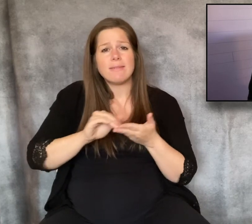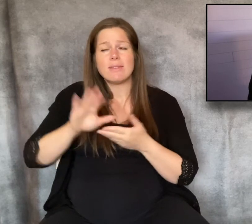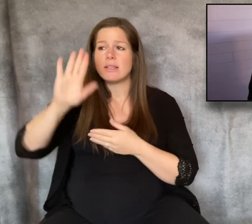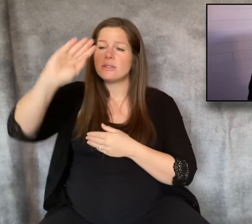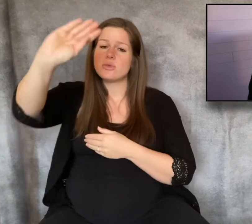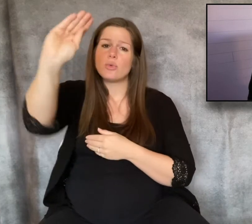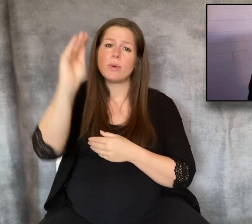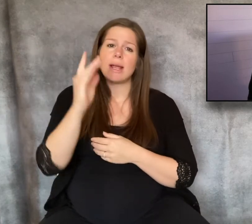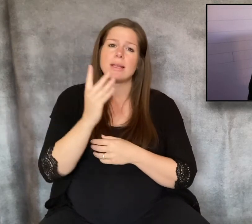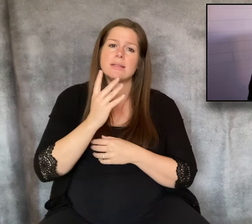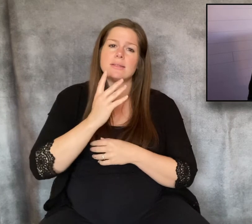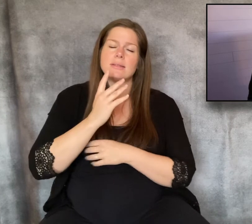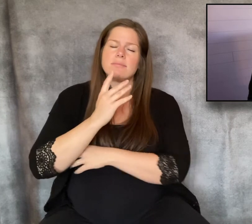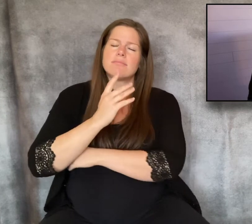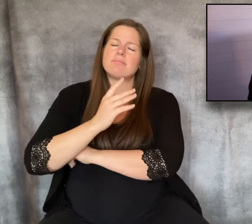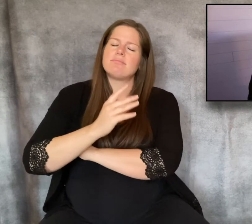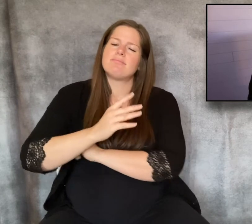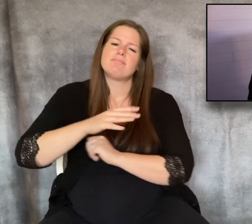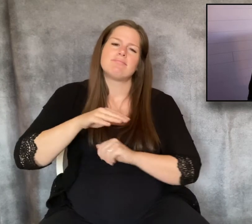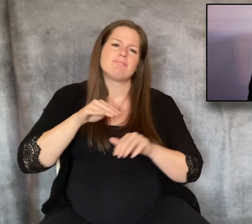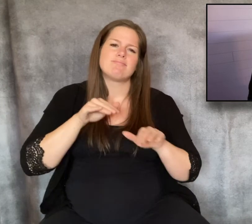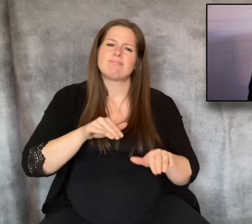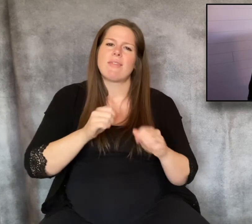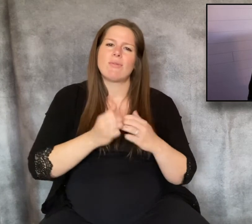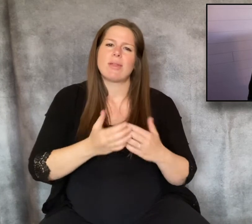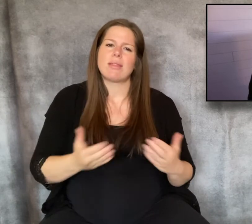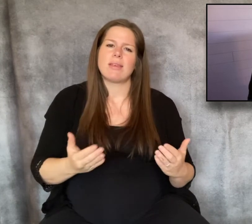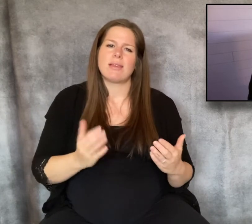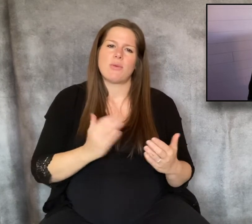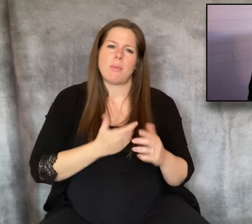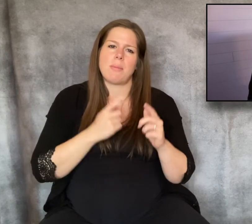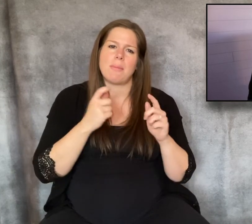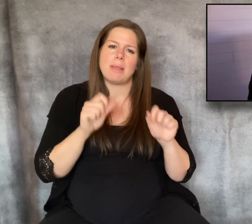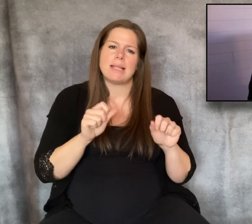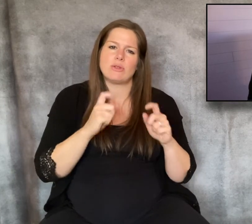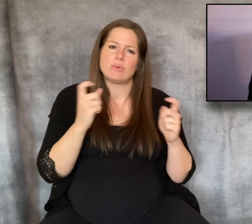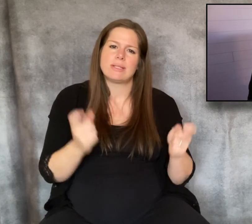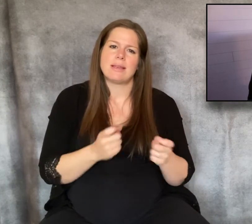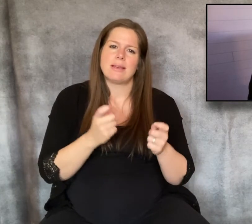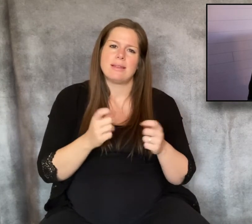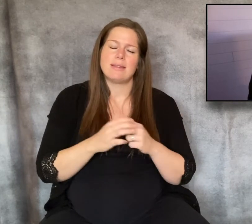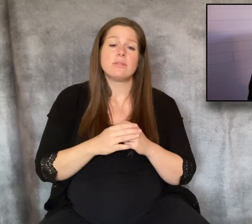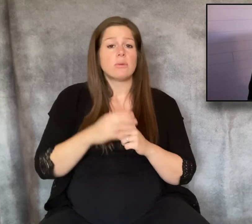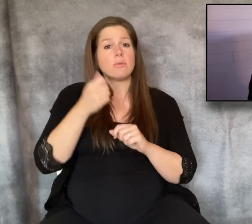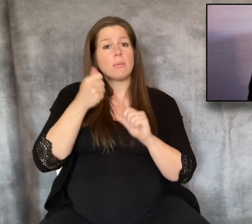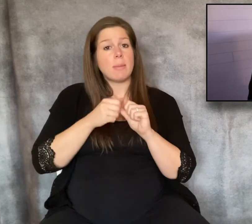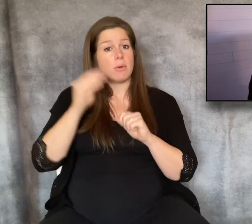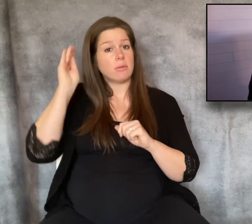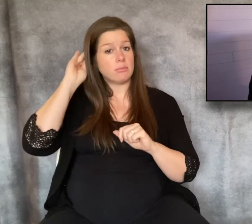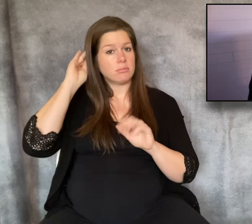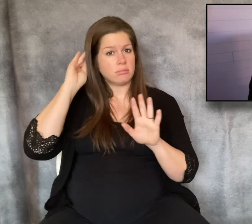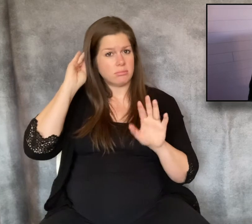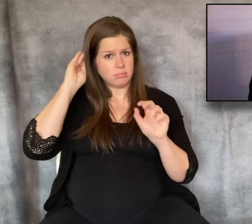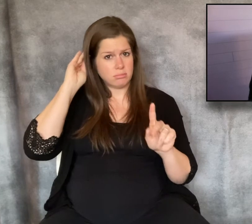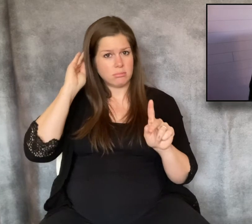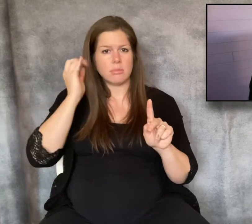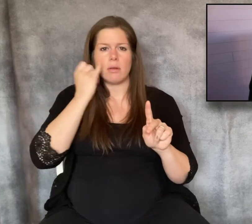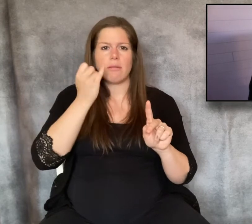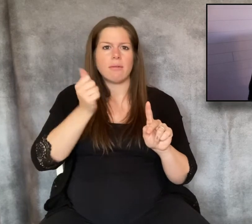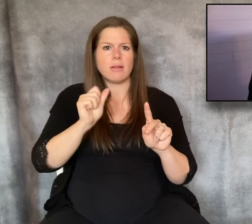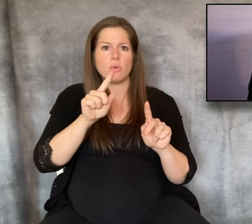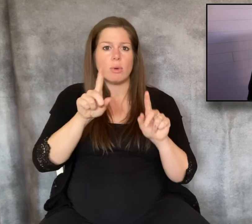God's grace is bigger than our ability to sin. So just remember that. If you have any